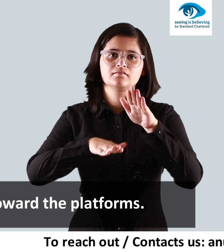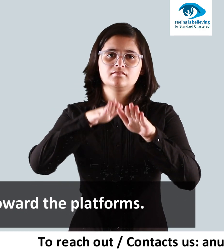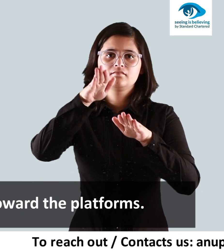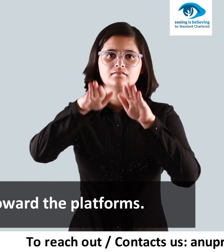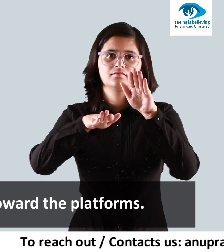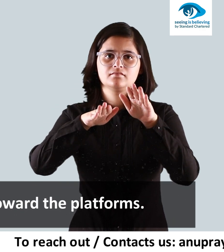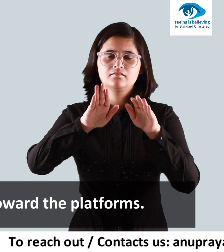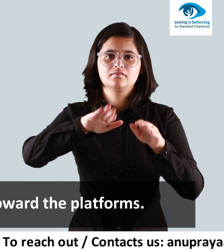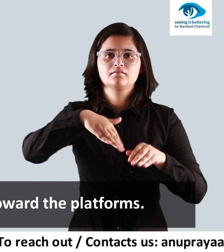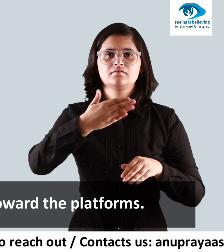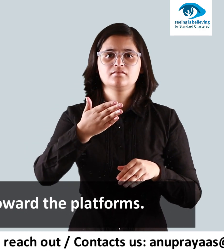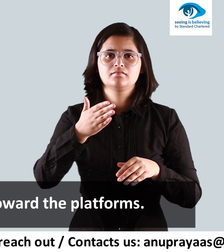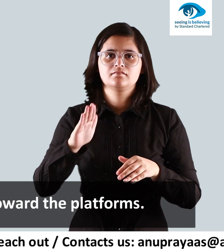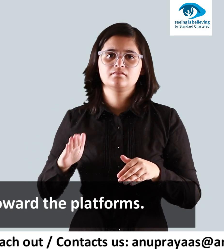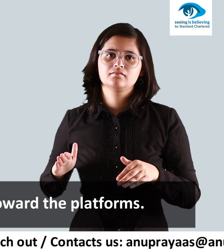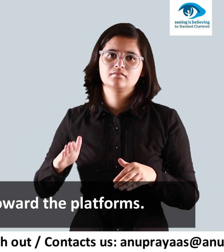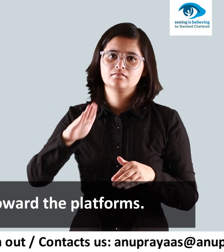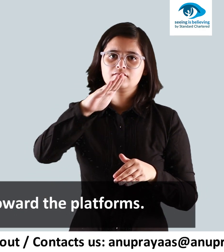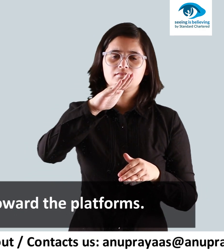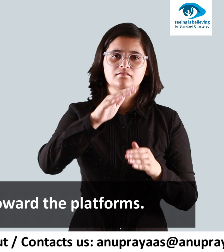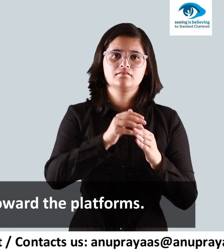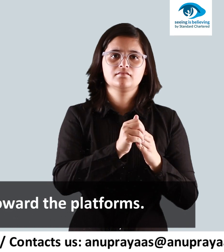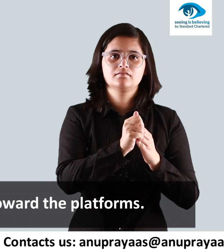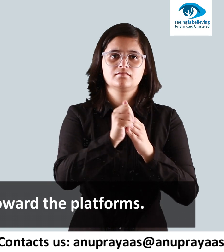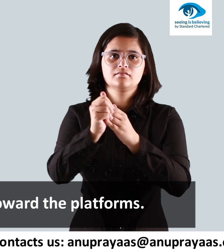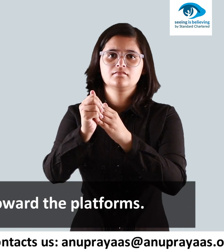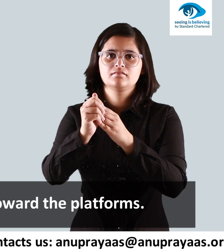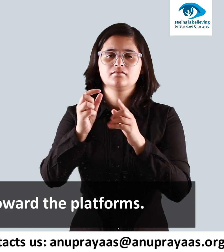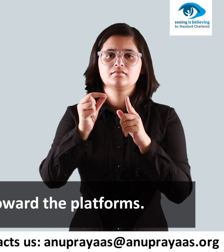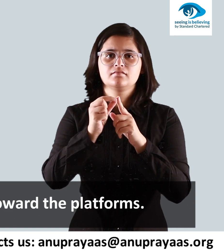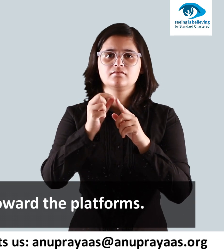and ramps leading towards the platforms.